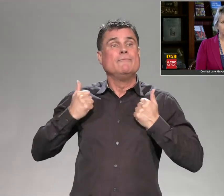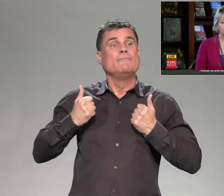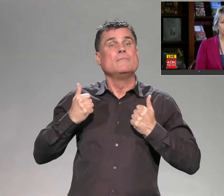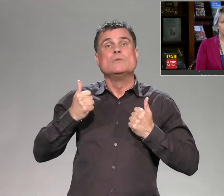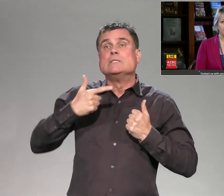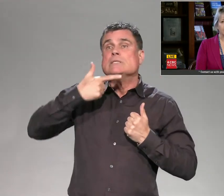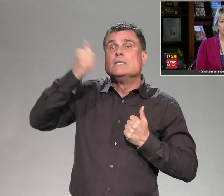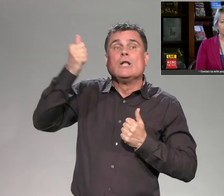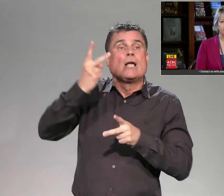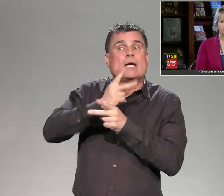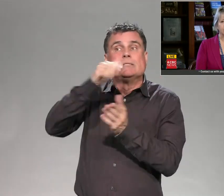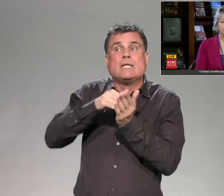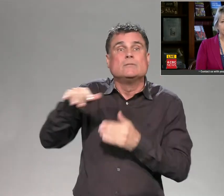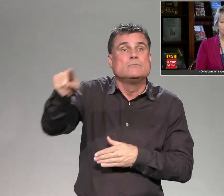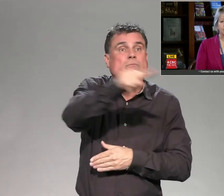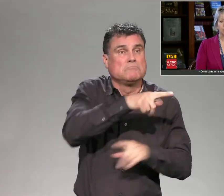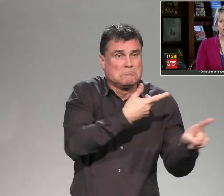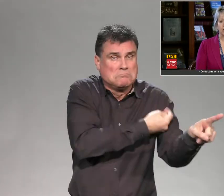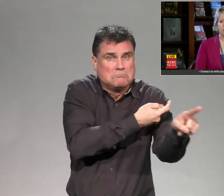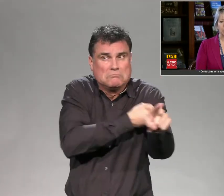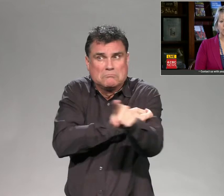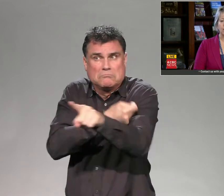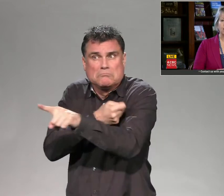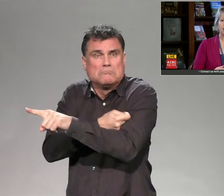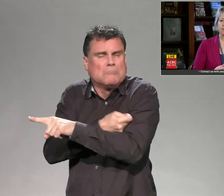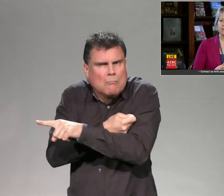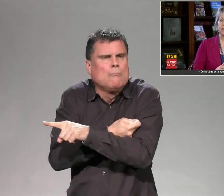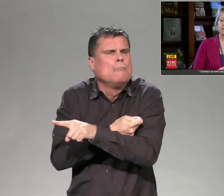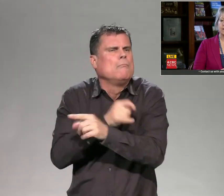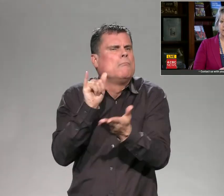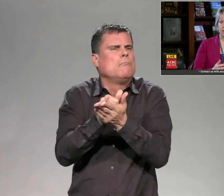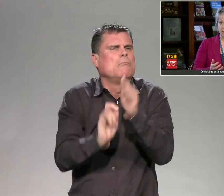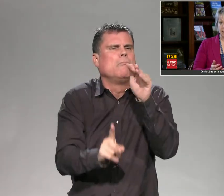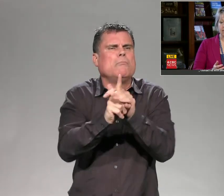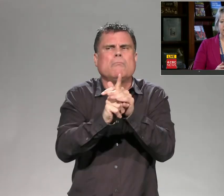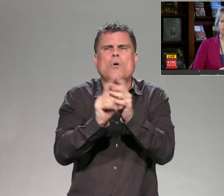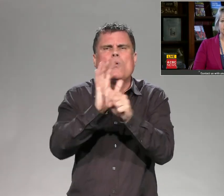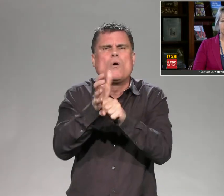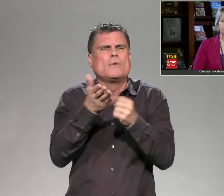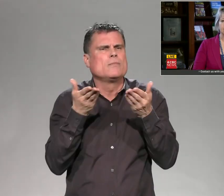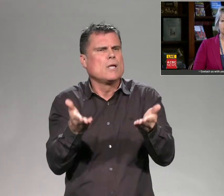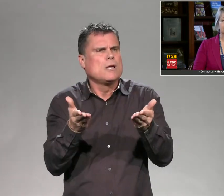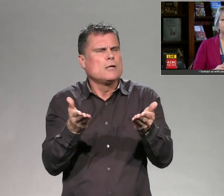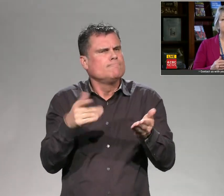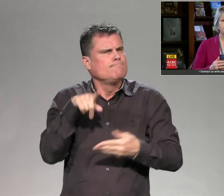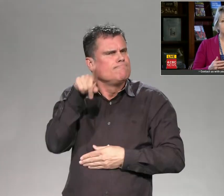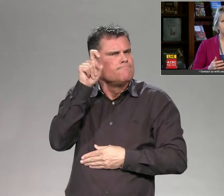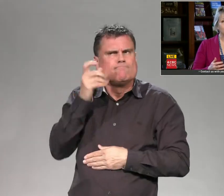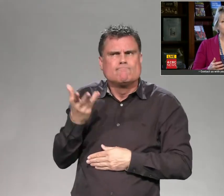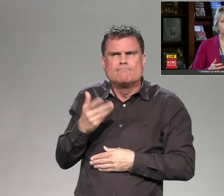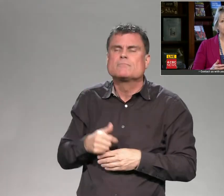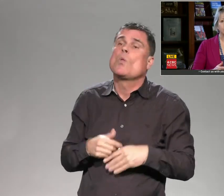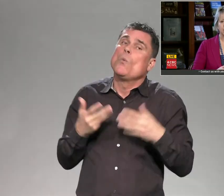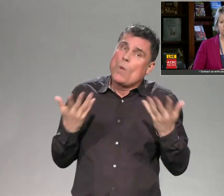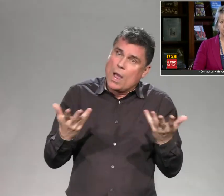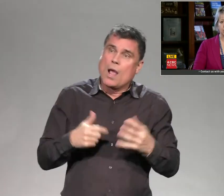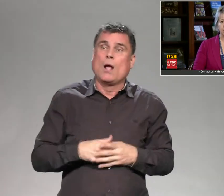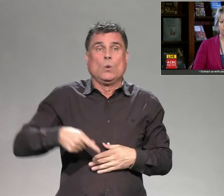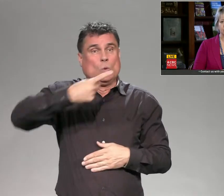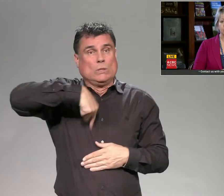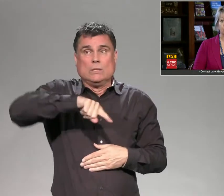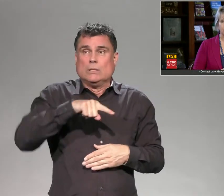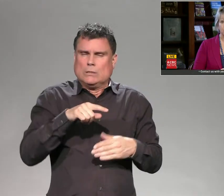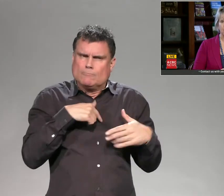we're watching those very carefully, and the one home, like I said, the illness, even in the older people that